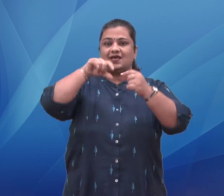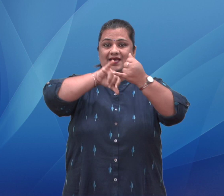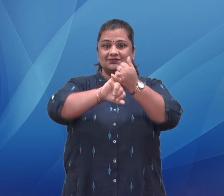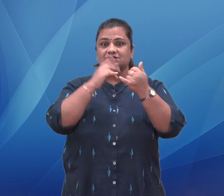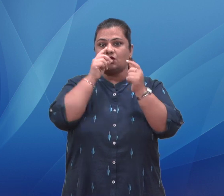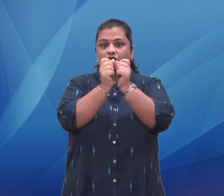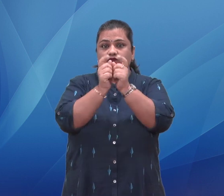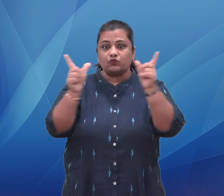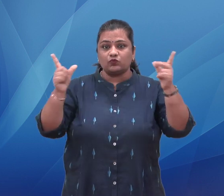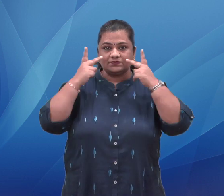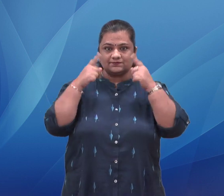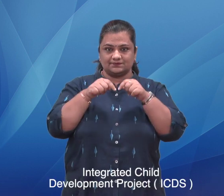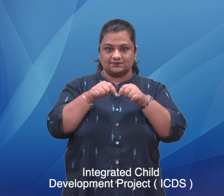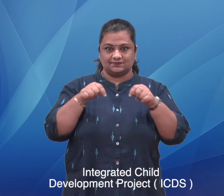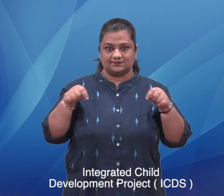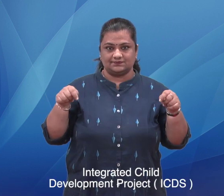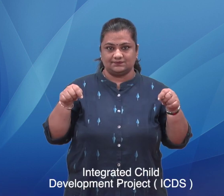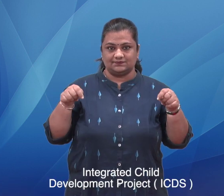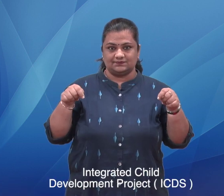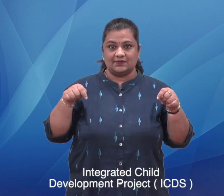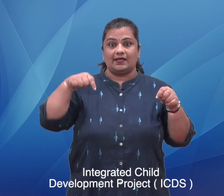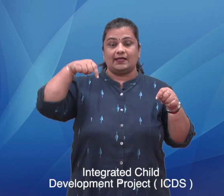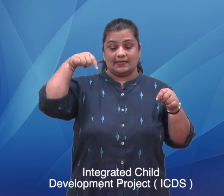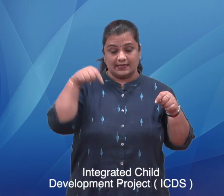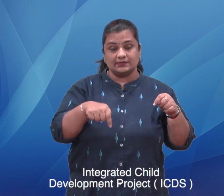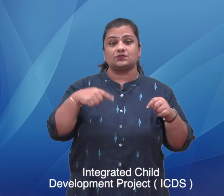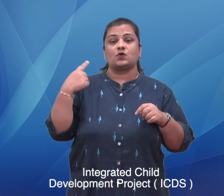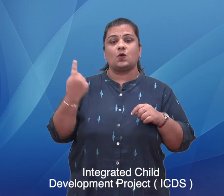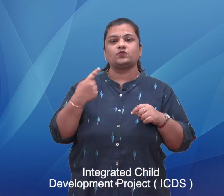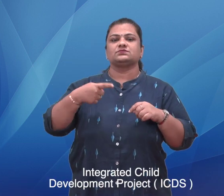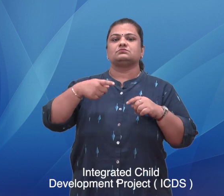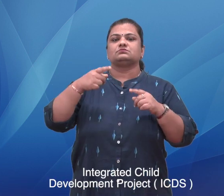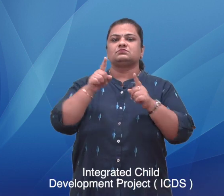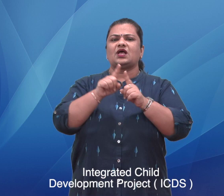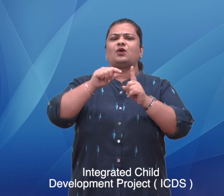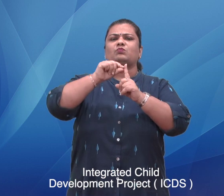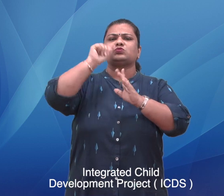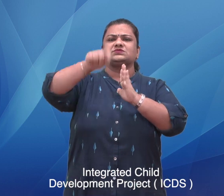education, legal literacy, skill development, and awareness programs.